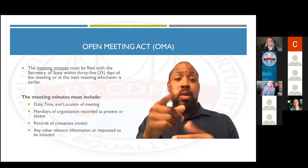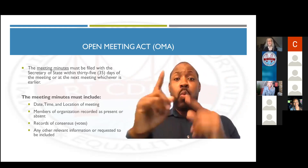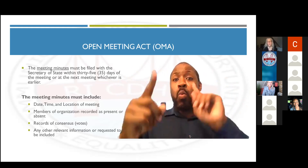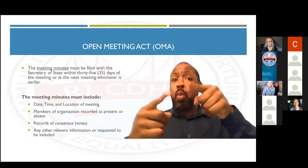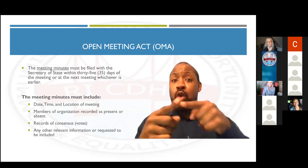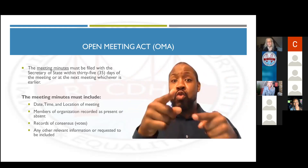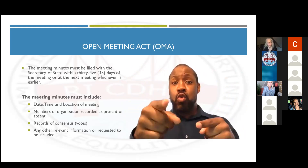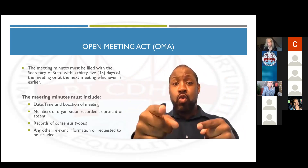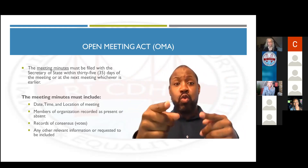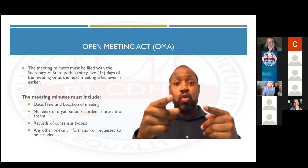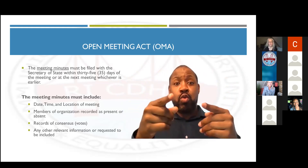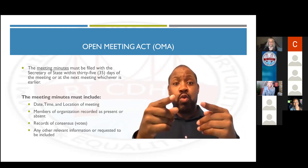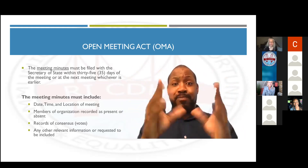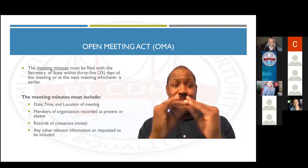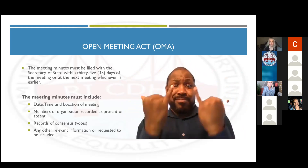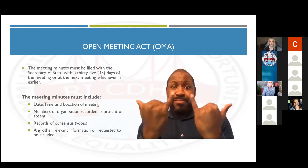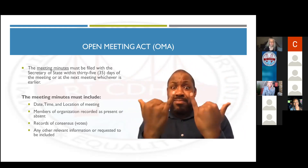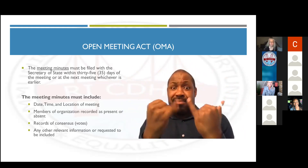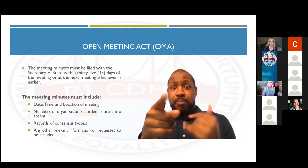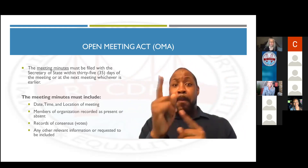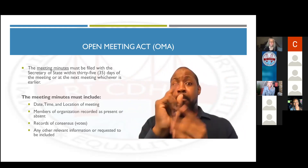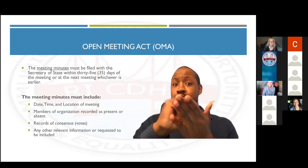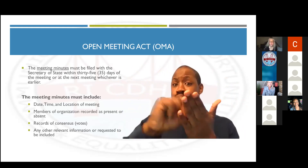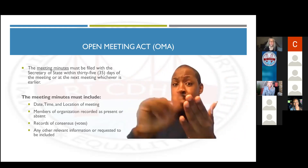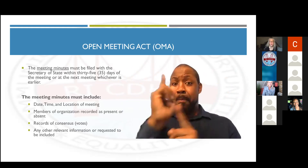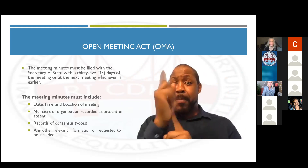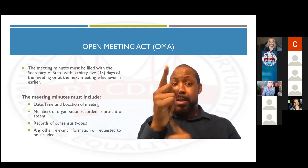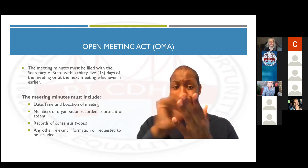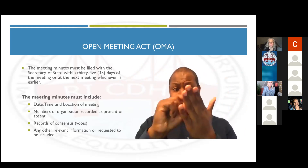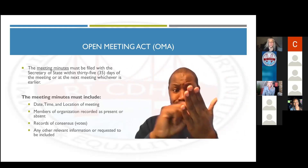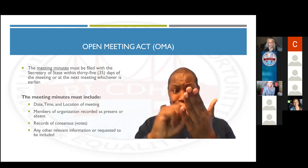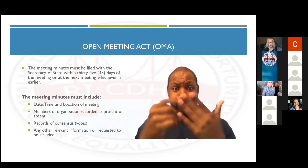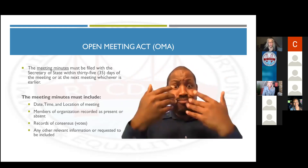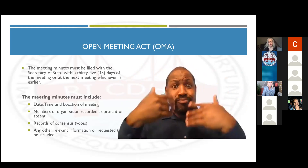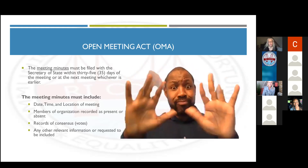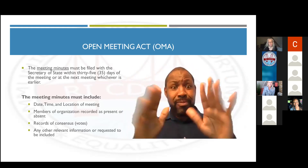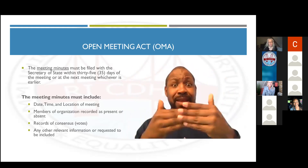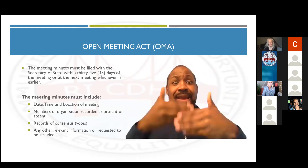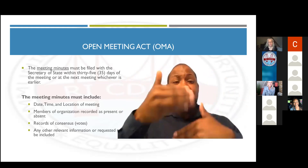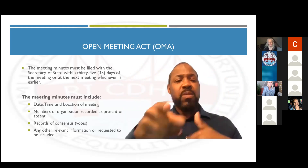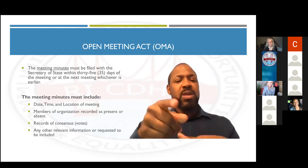the minutes within 35 days after. If you met, let's say today, and you wrote up the minutes,